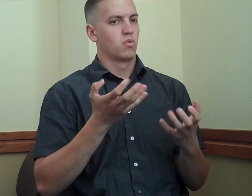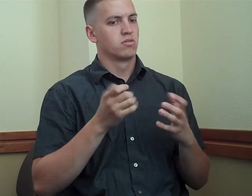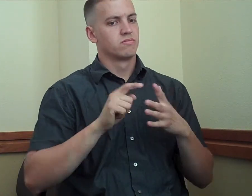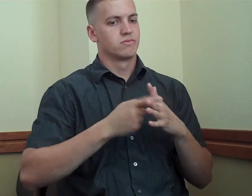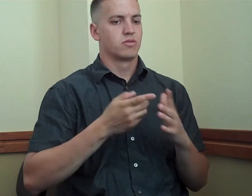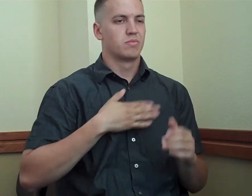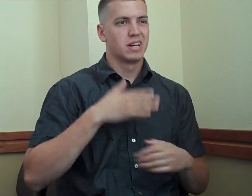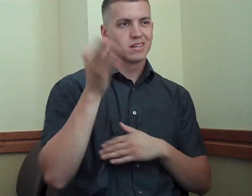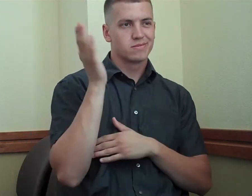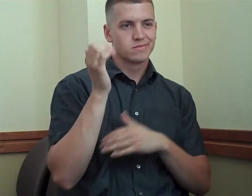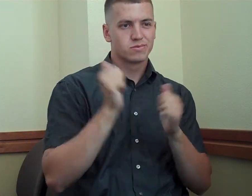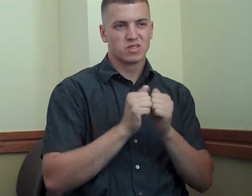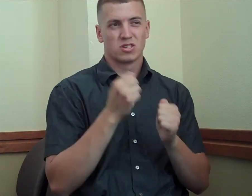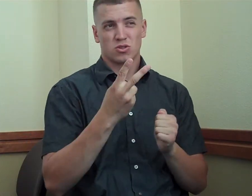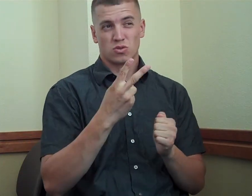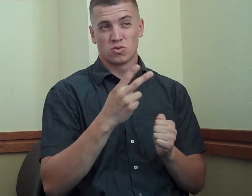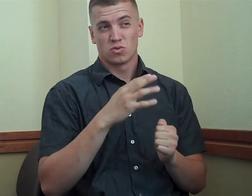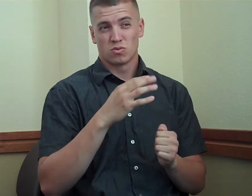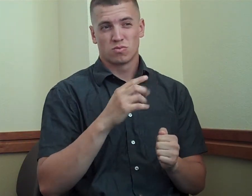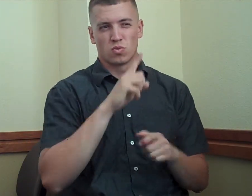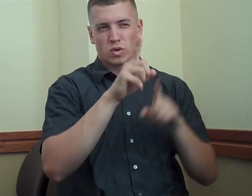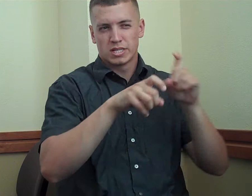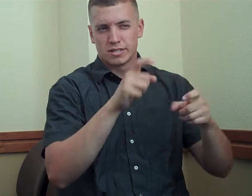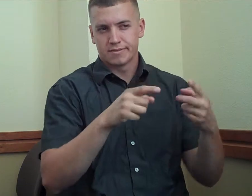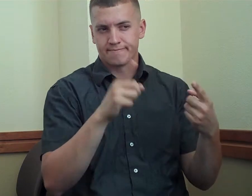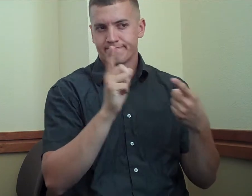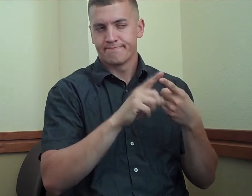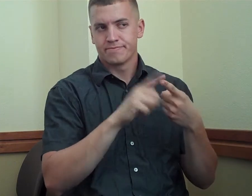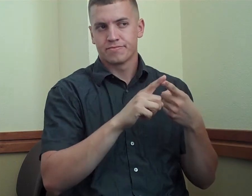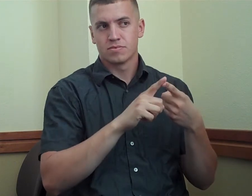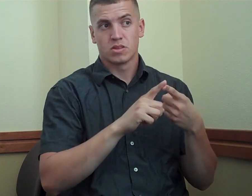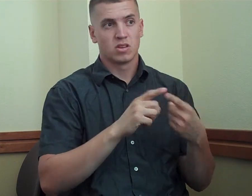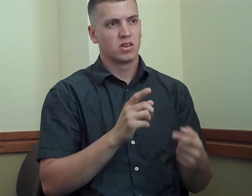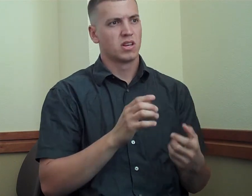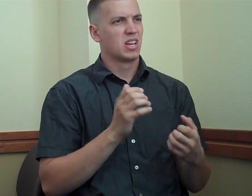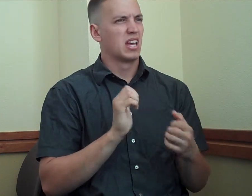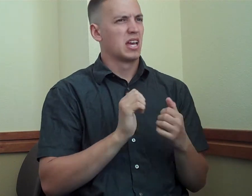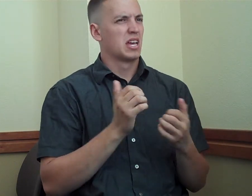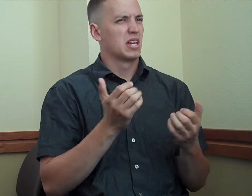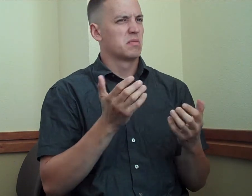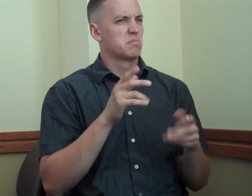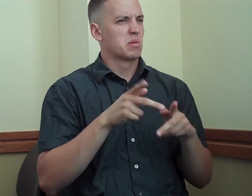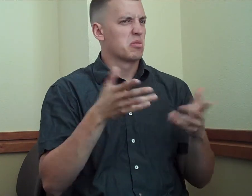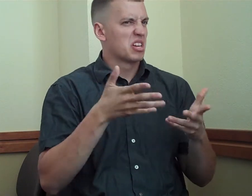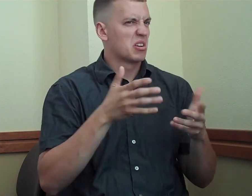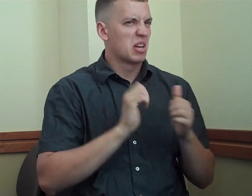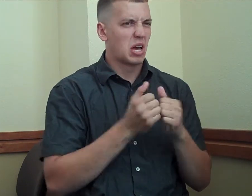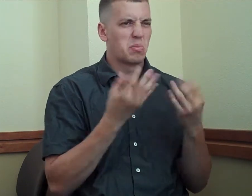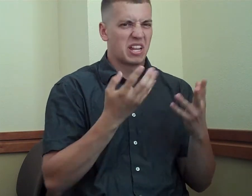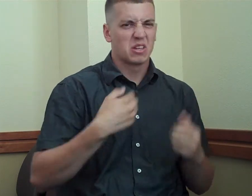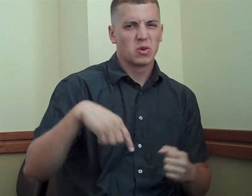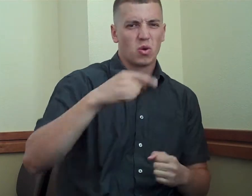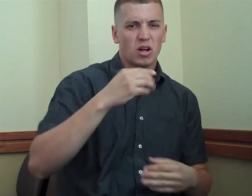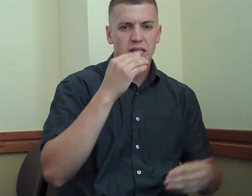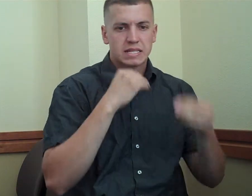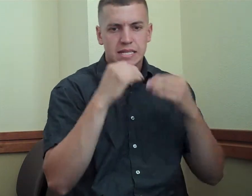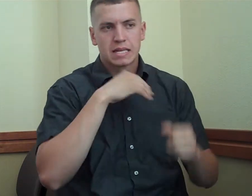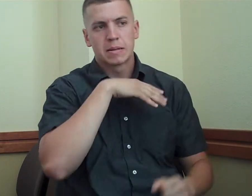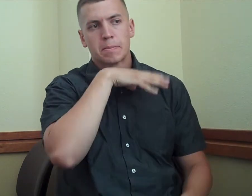few questions. And the first one is, how many people here actually eat pig meat? Please raise your hand. Oh, that's a lot.